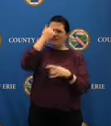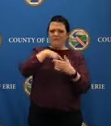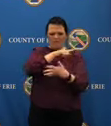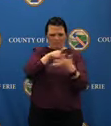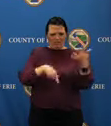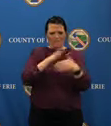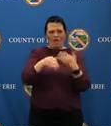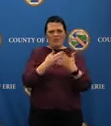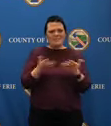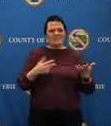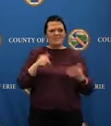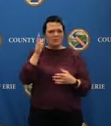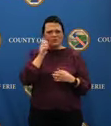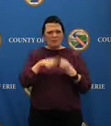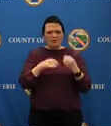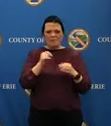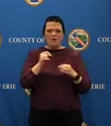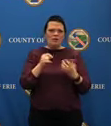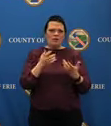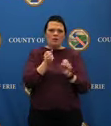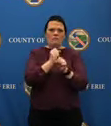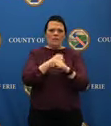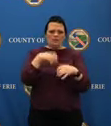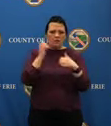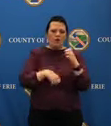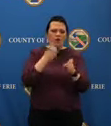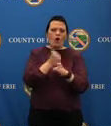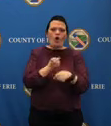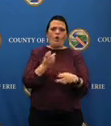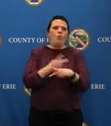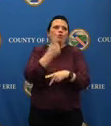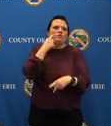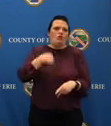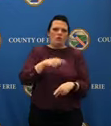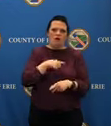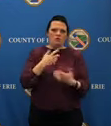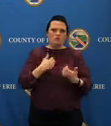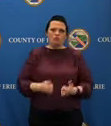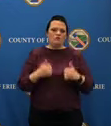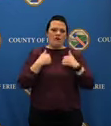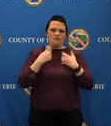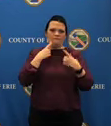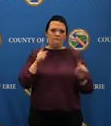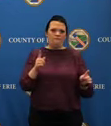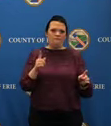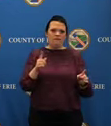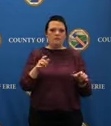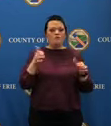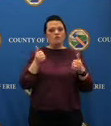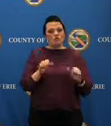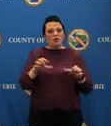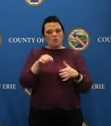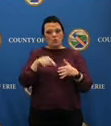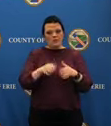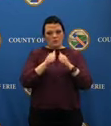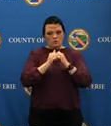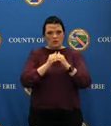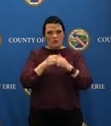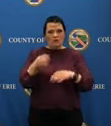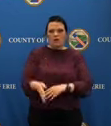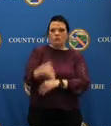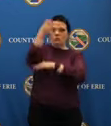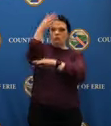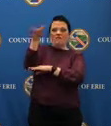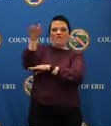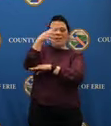stuff we've heard about, it's only going to make it tougher for all of us to get through this together. So let's do this together. I put my flag out today